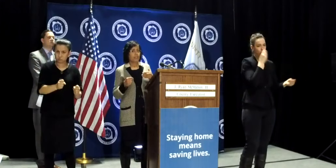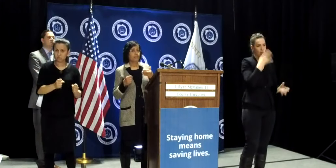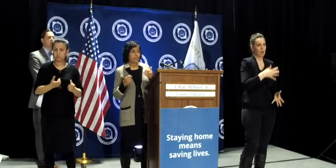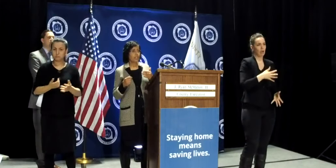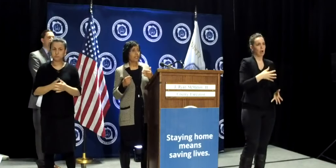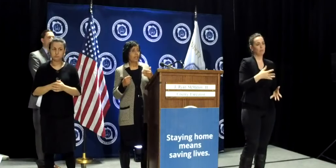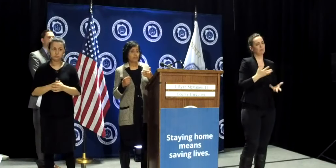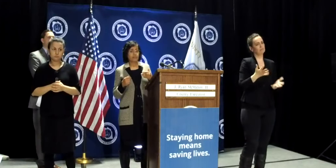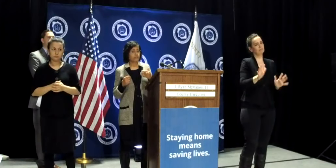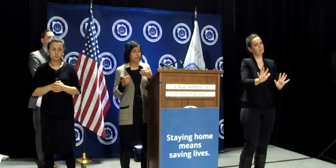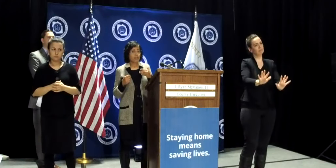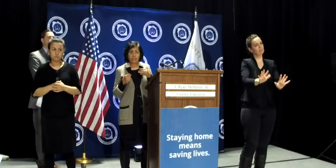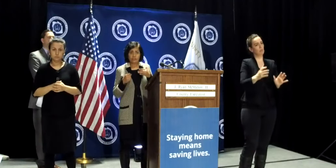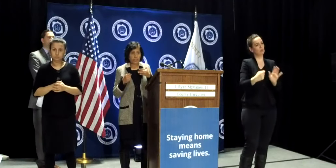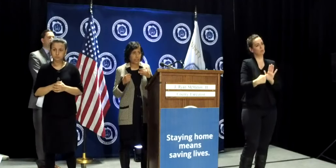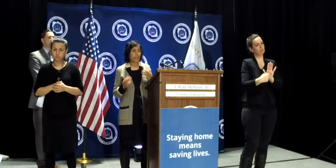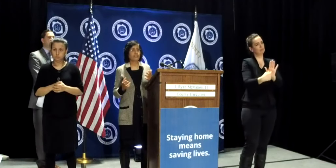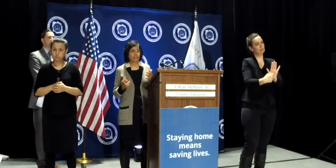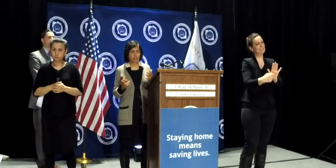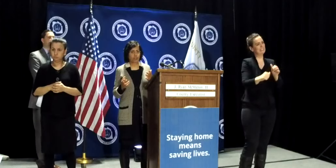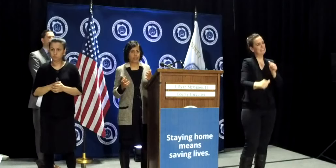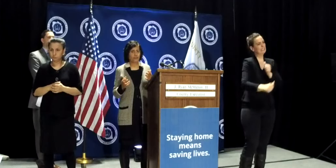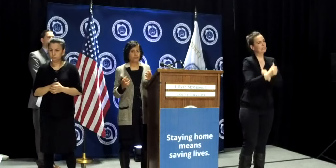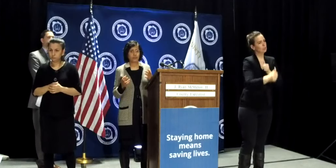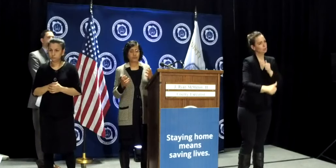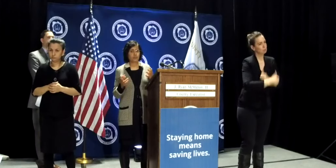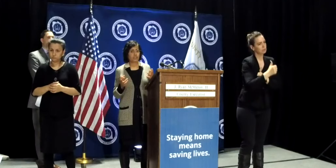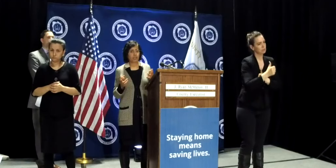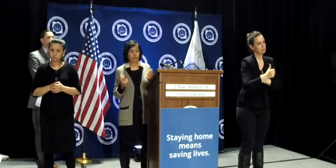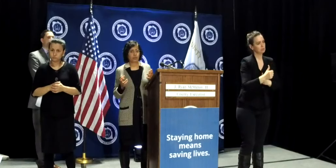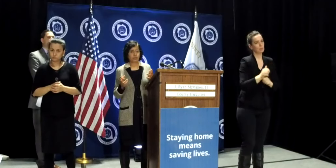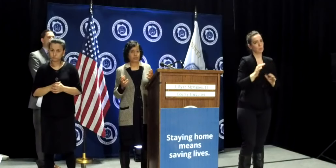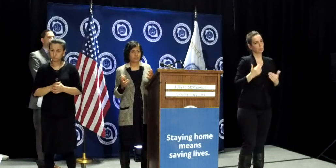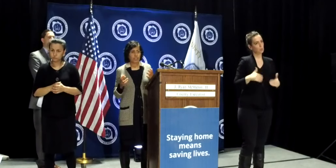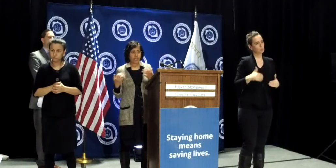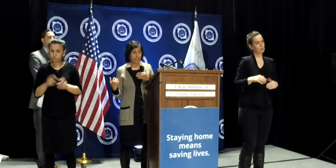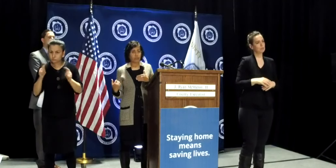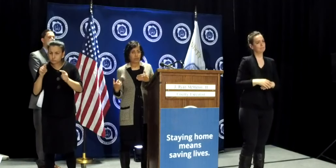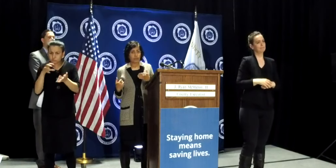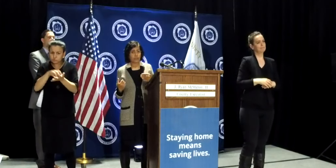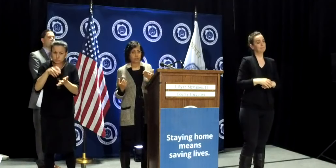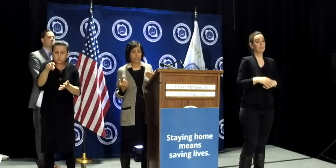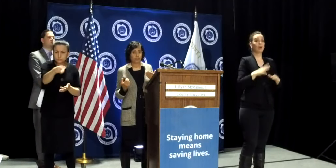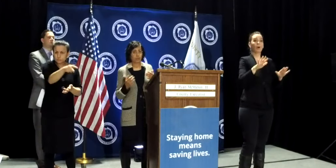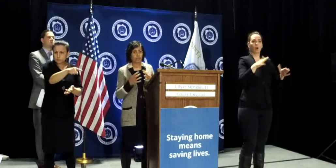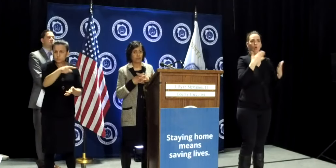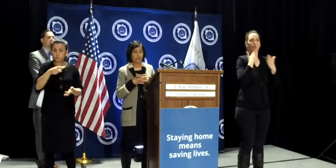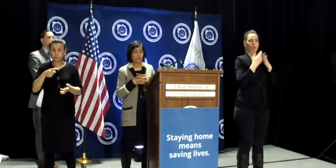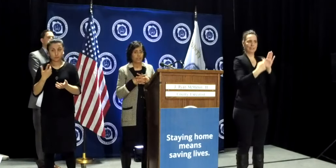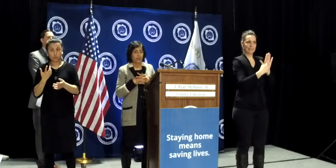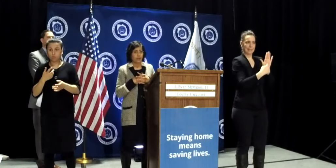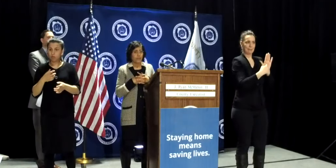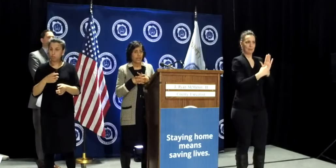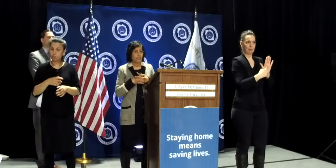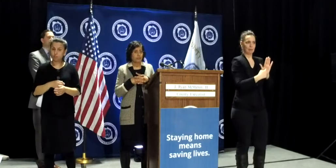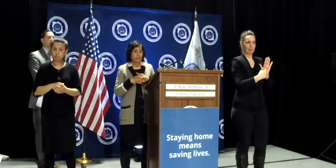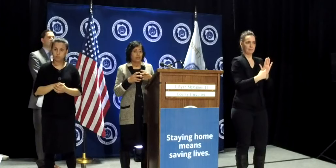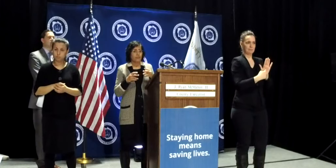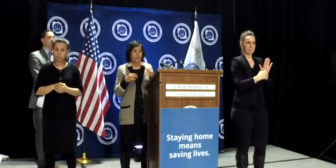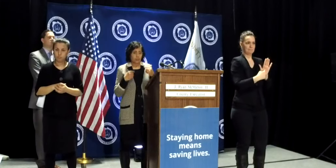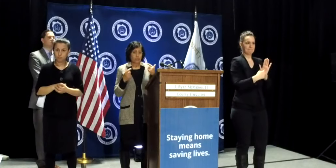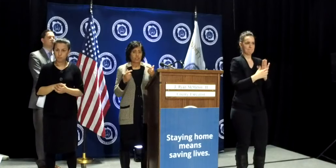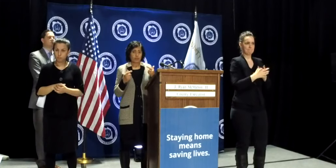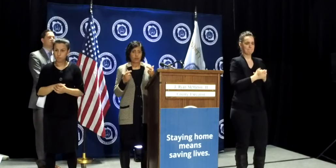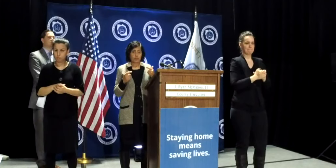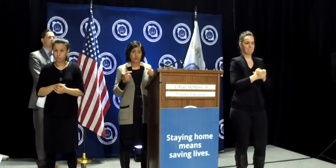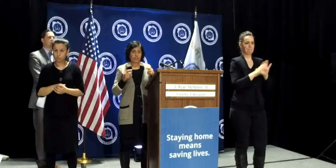organization really have done fantastic job. I have few of them examples which I could not put in my story, was that